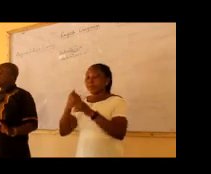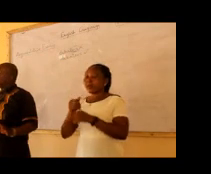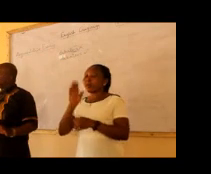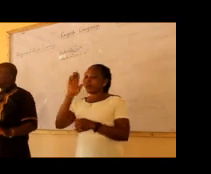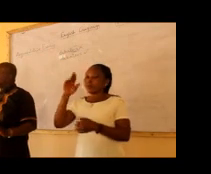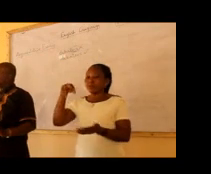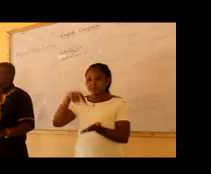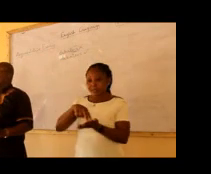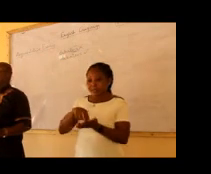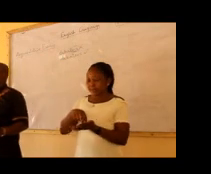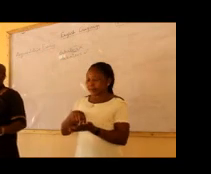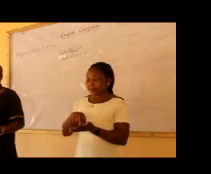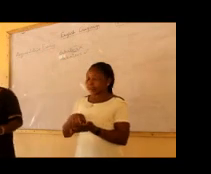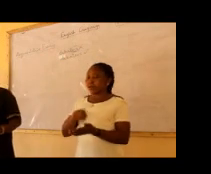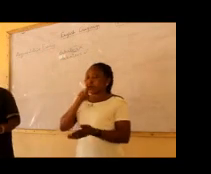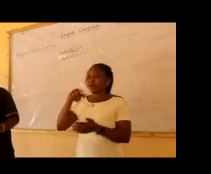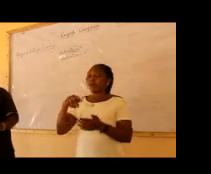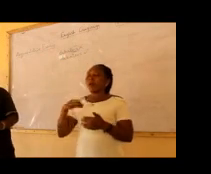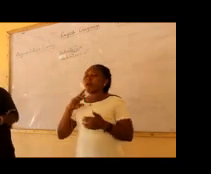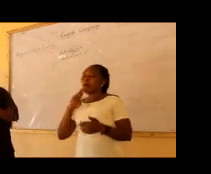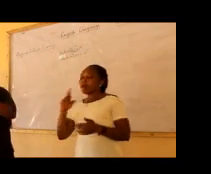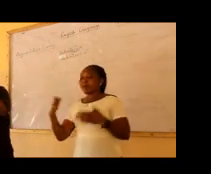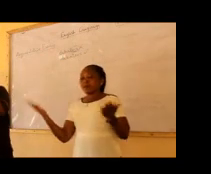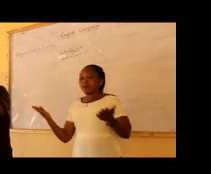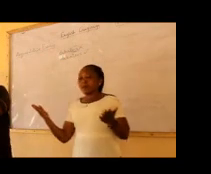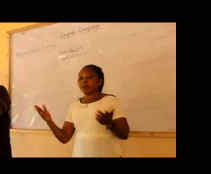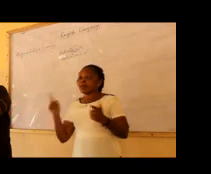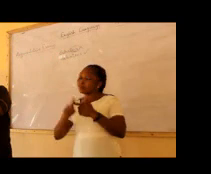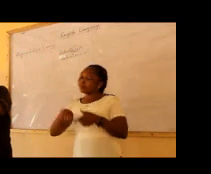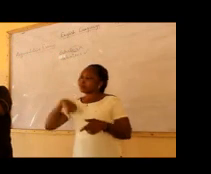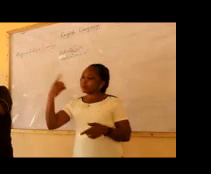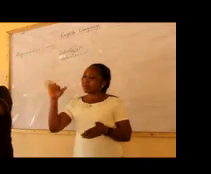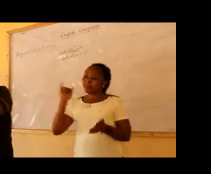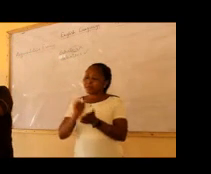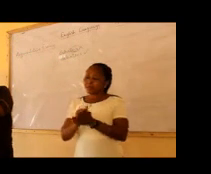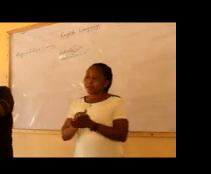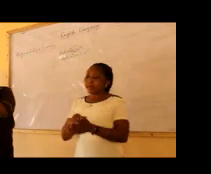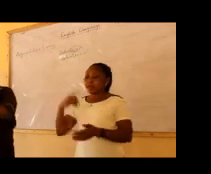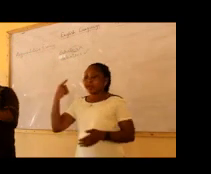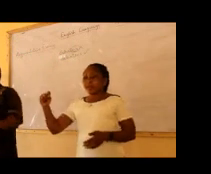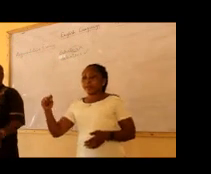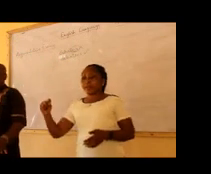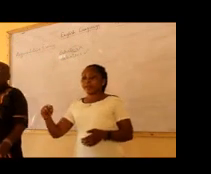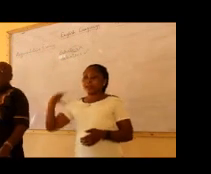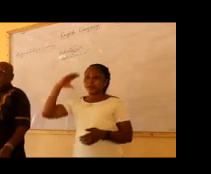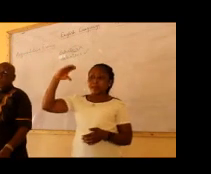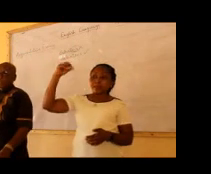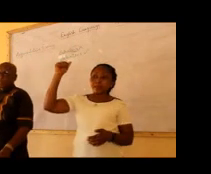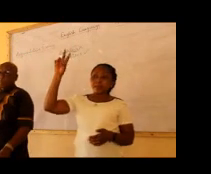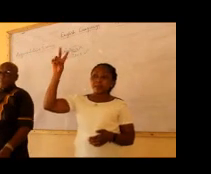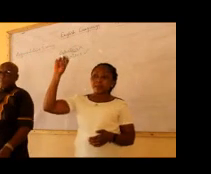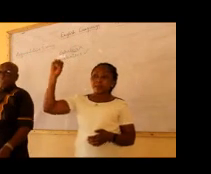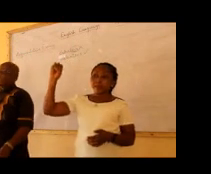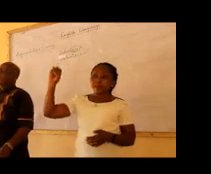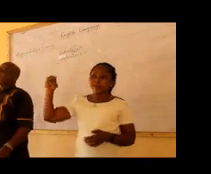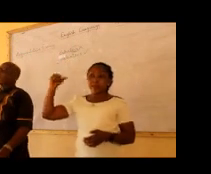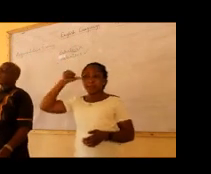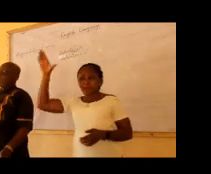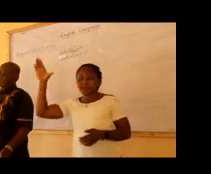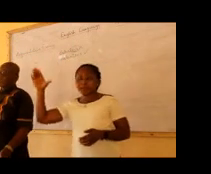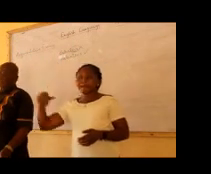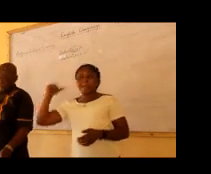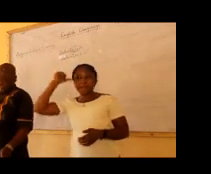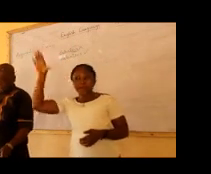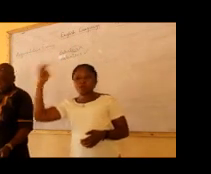to propose the motion that says the cavemen lived a